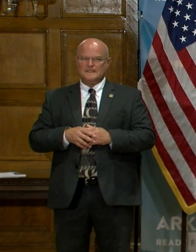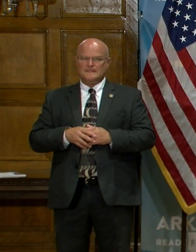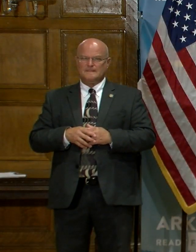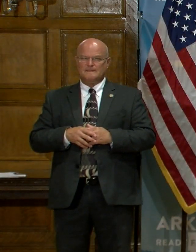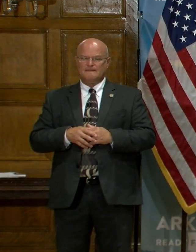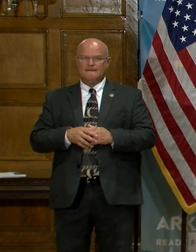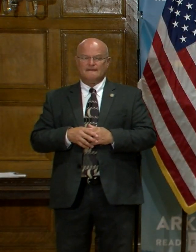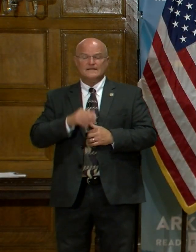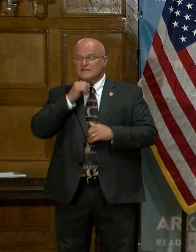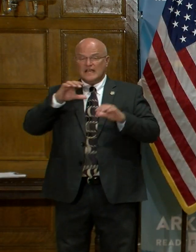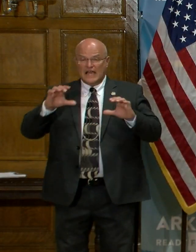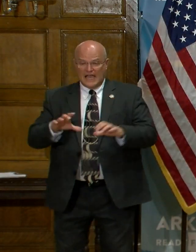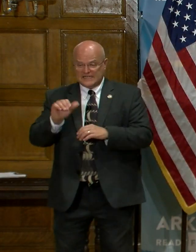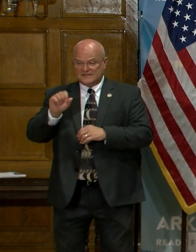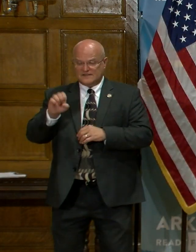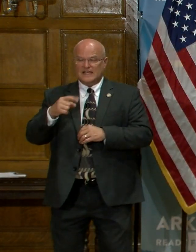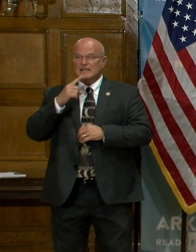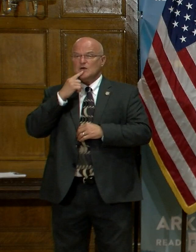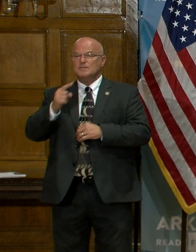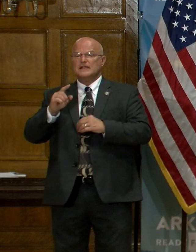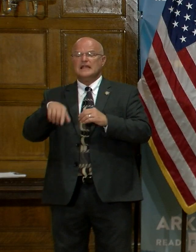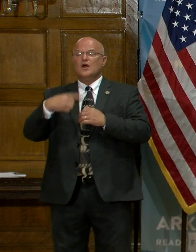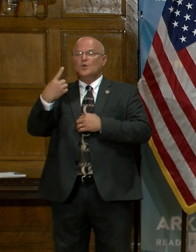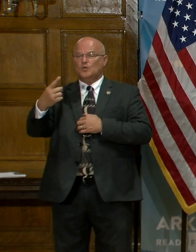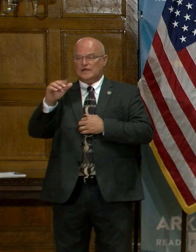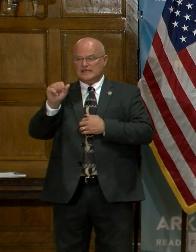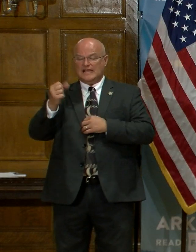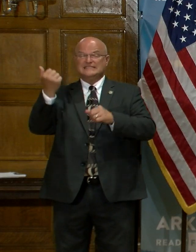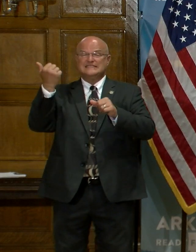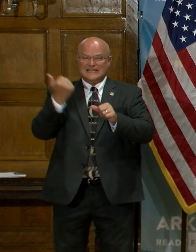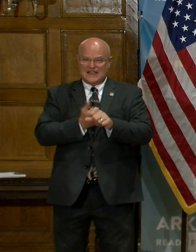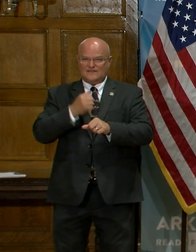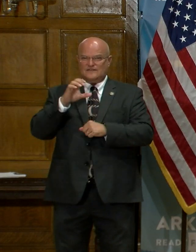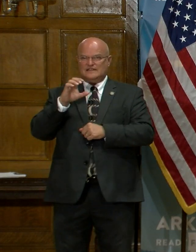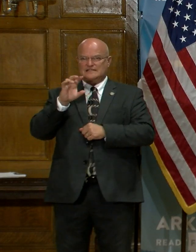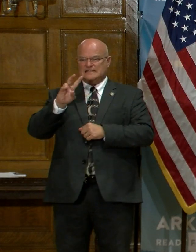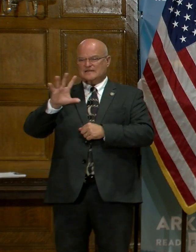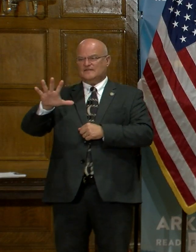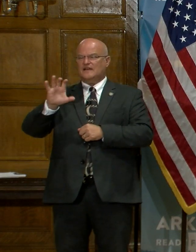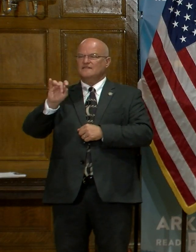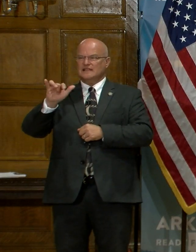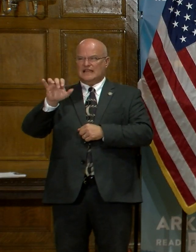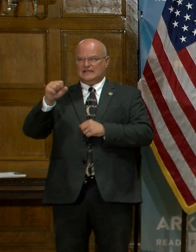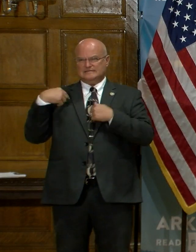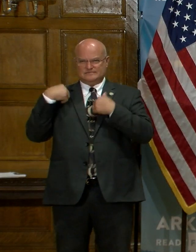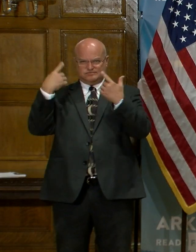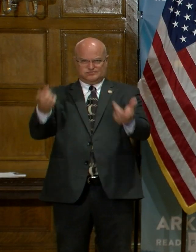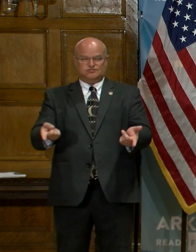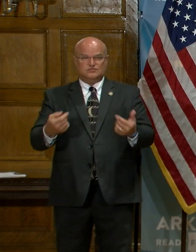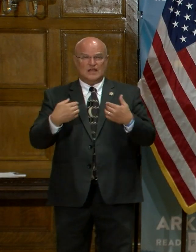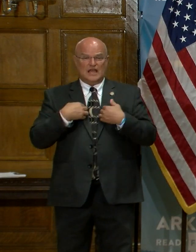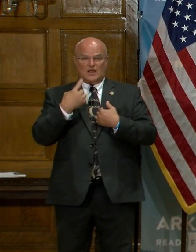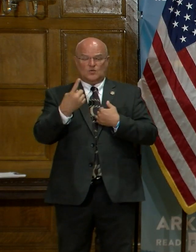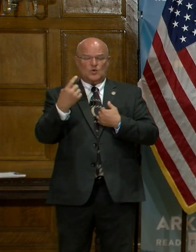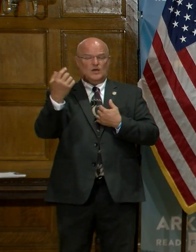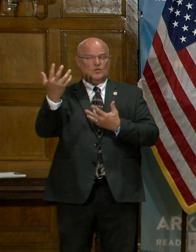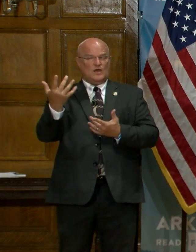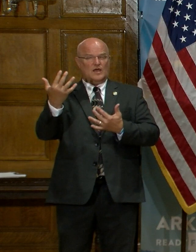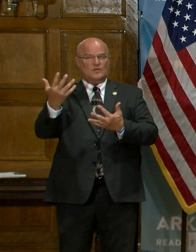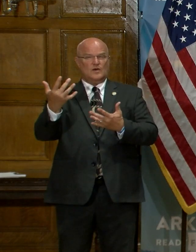No, I didn't say there was an active case. There had been at least one case in all counties. We had one